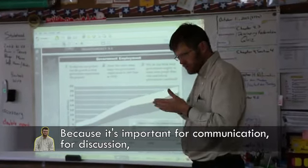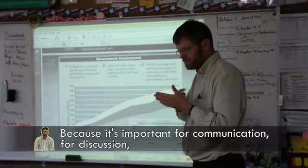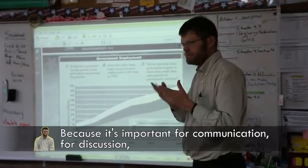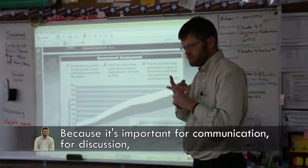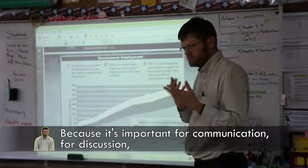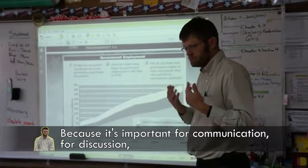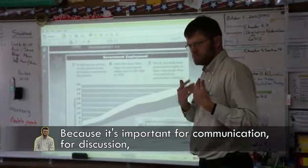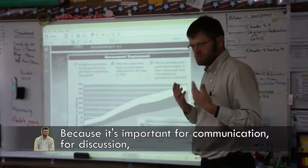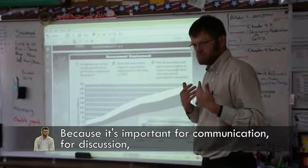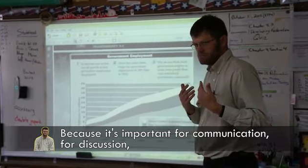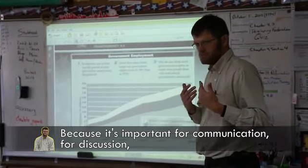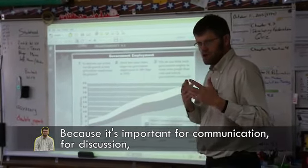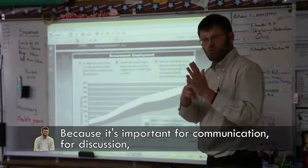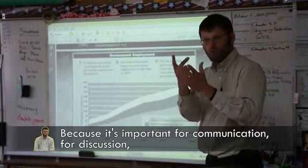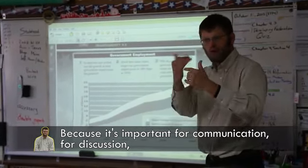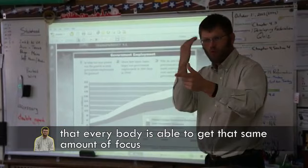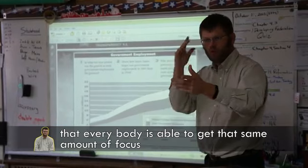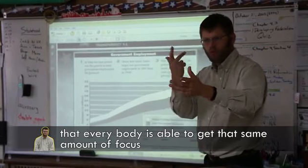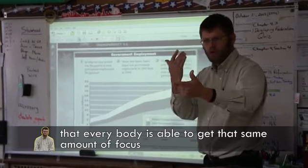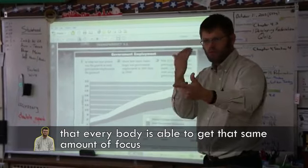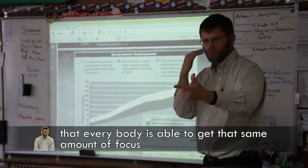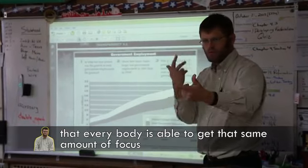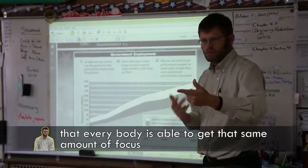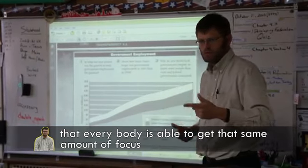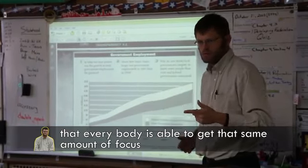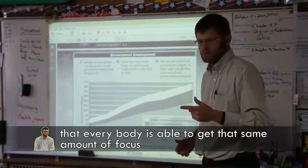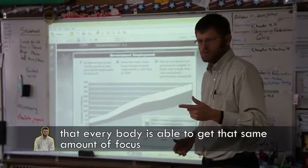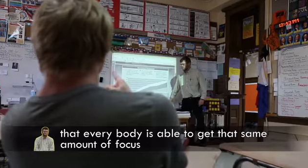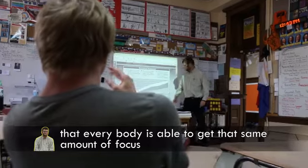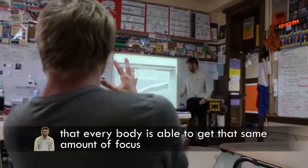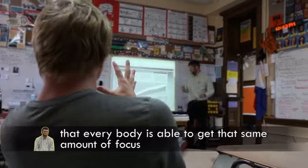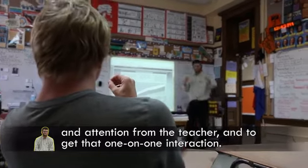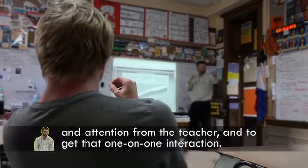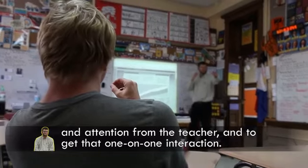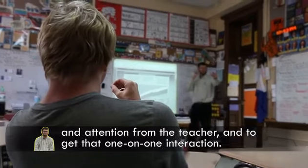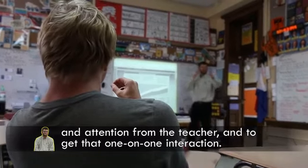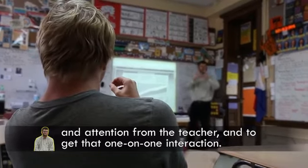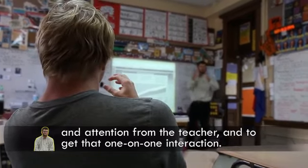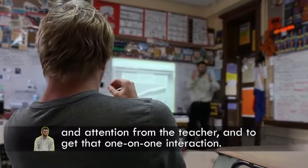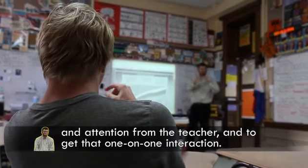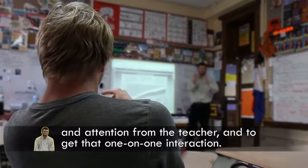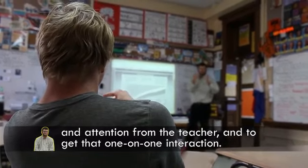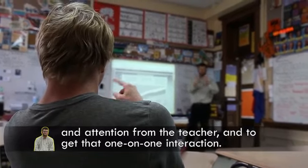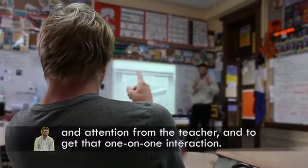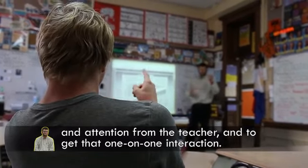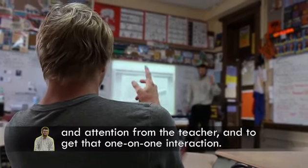for discussions, that everybody is able to get that same amount of focus and attention from the teacher and to